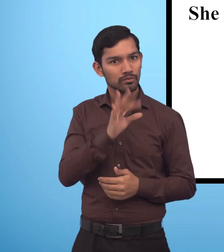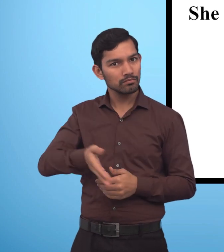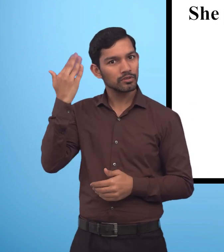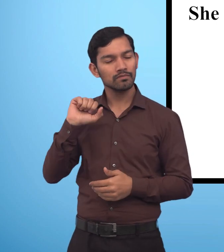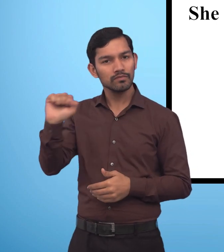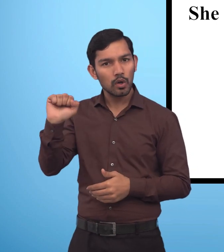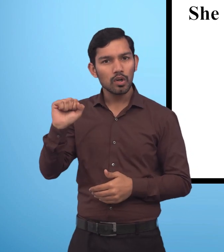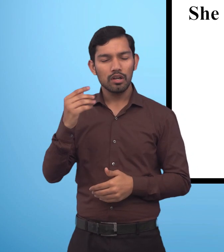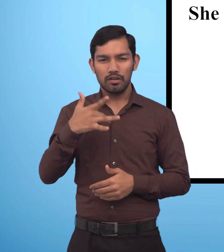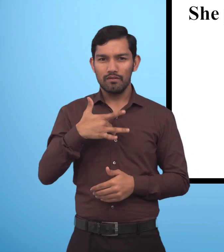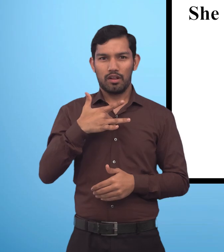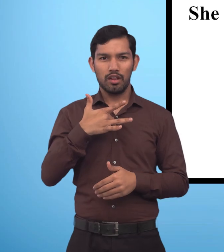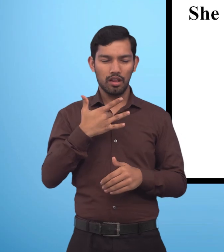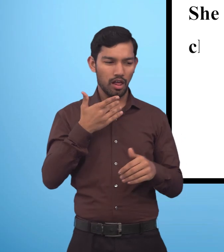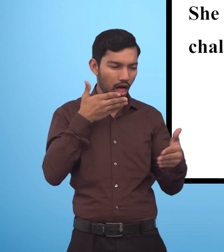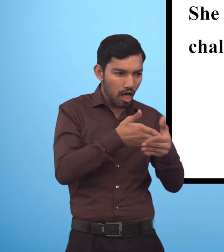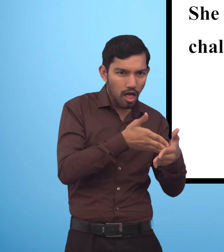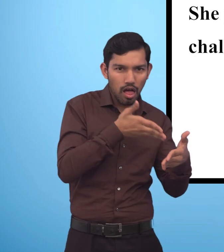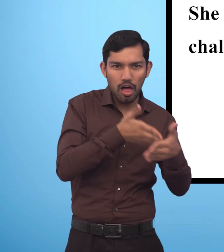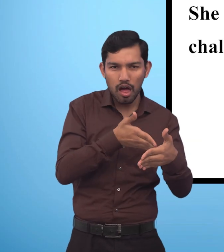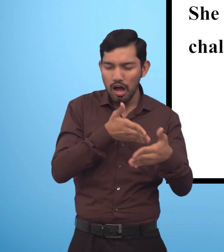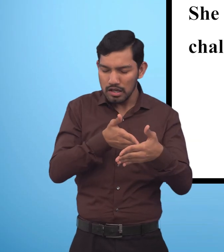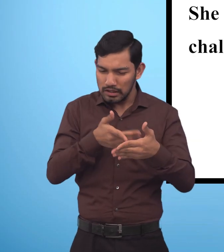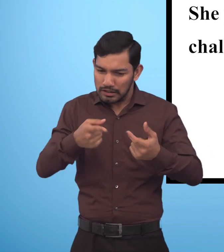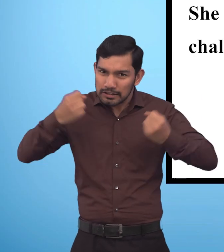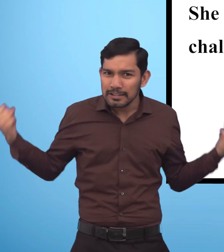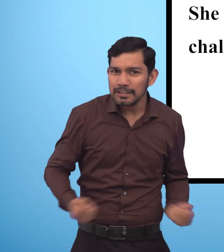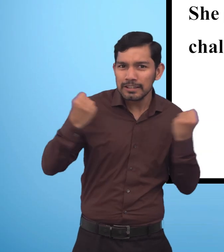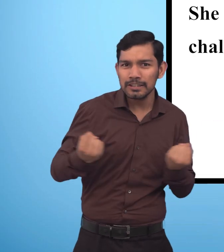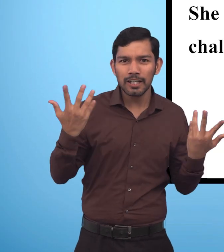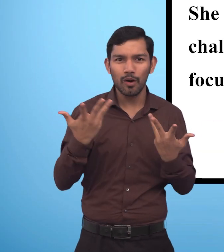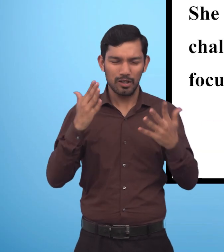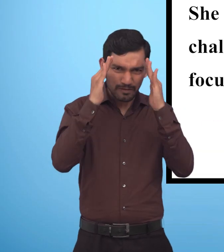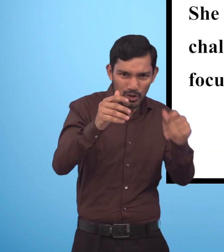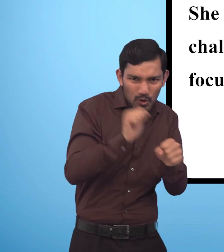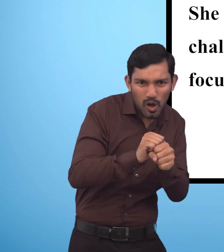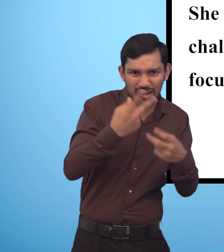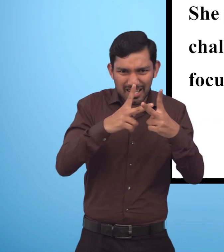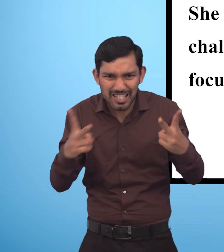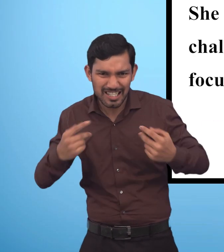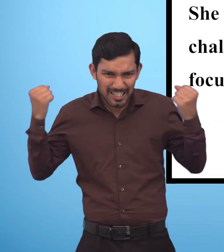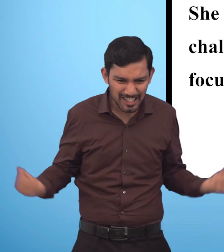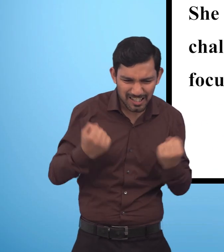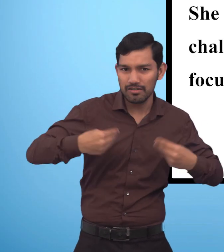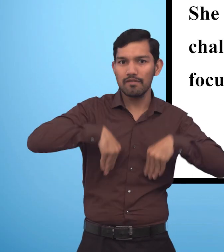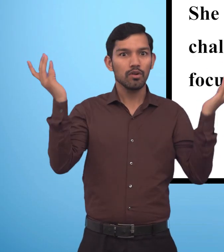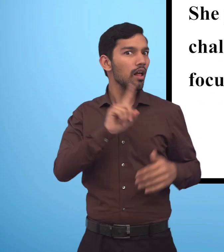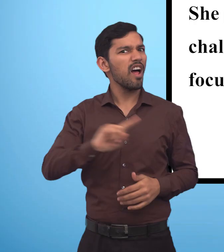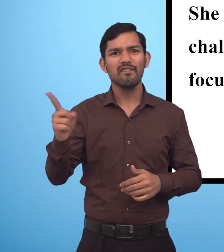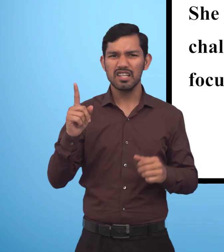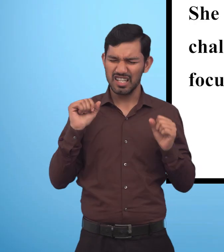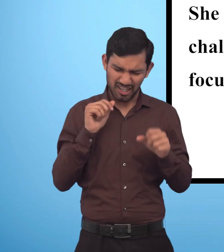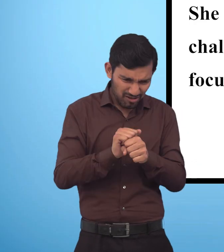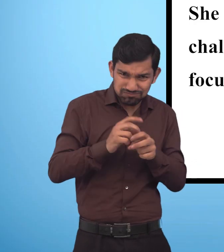She proved through her creations that challenges can be turned into victories with focus, hard work,